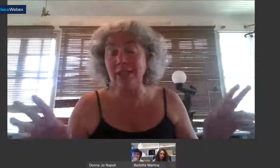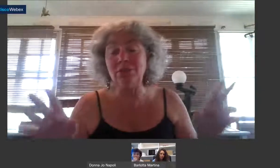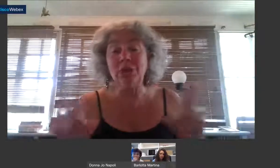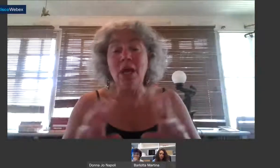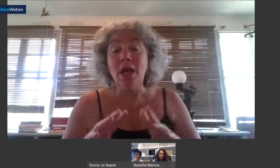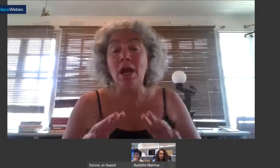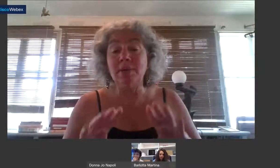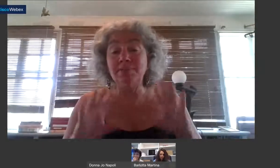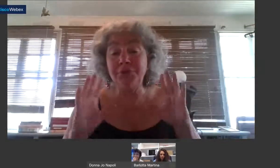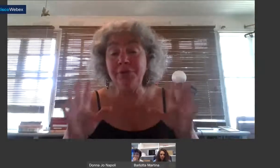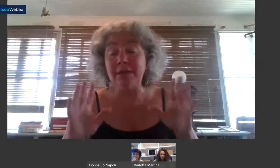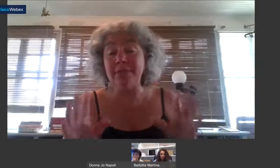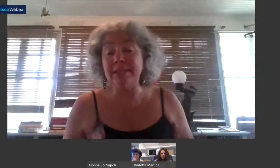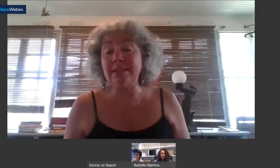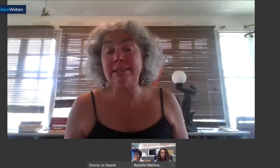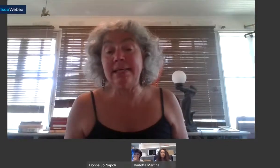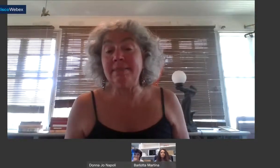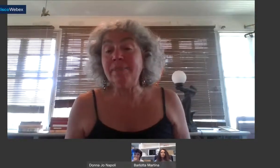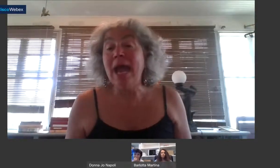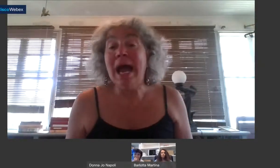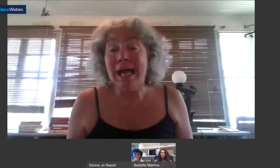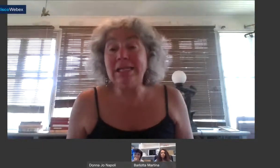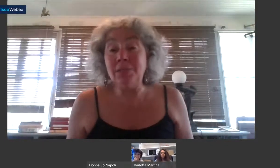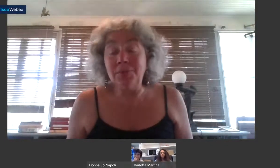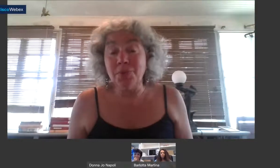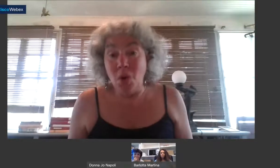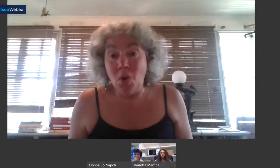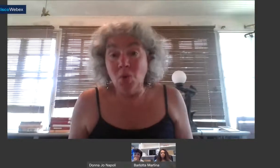change? Do they resist it? I don't know.